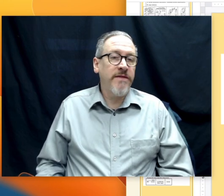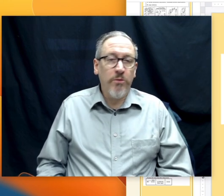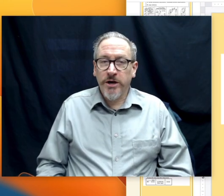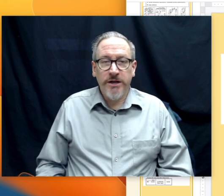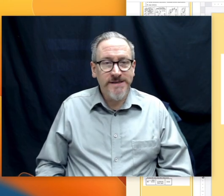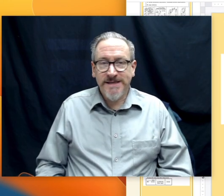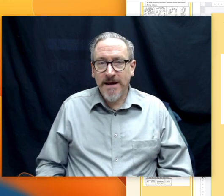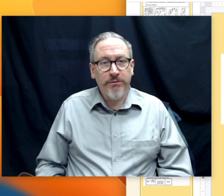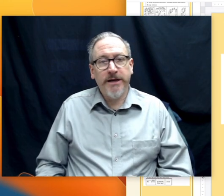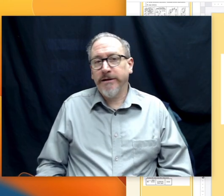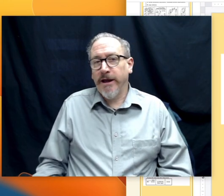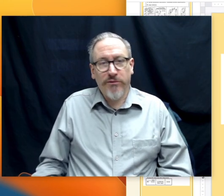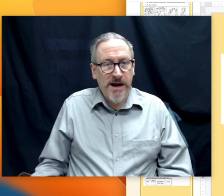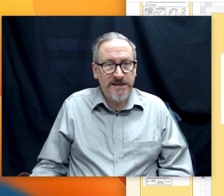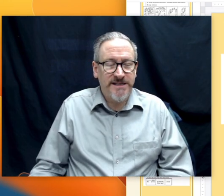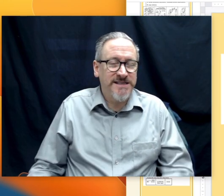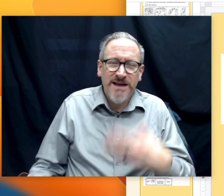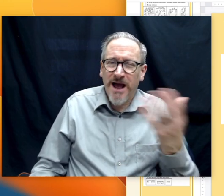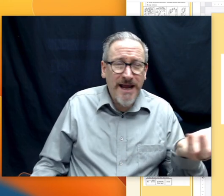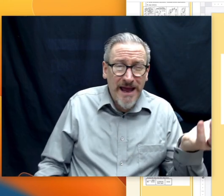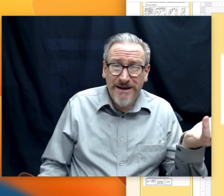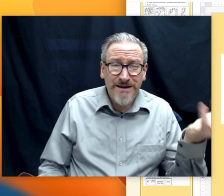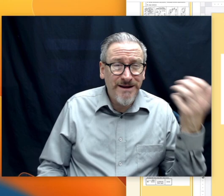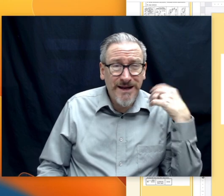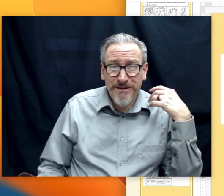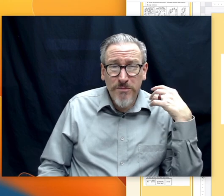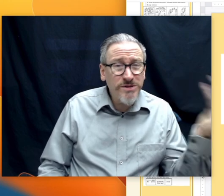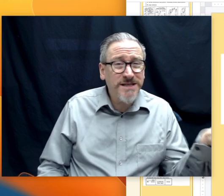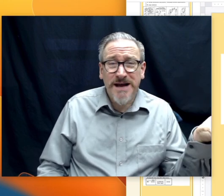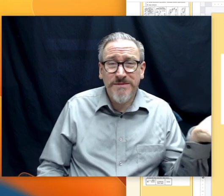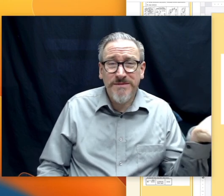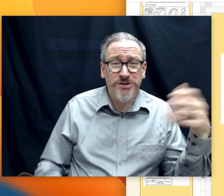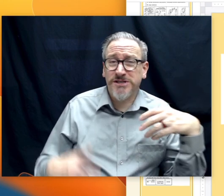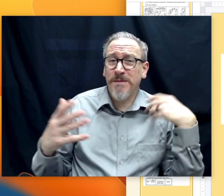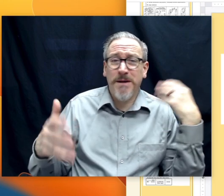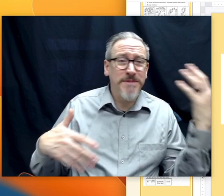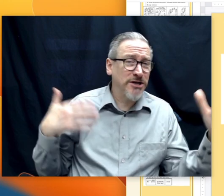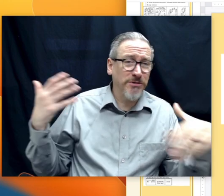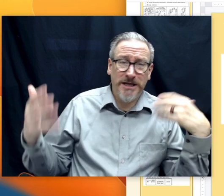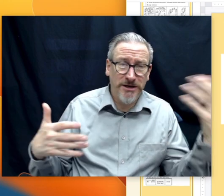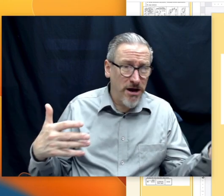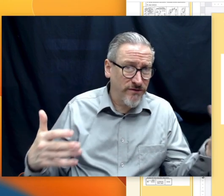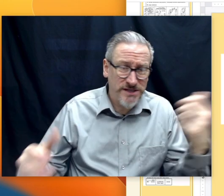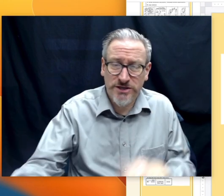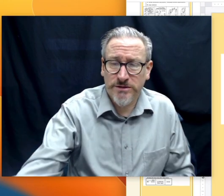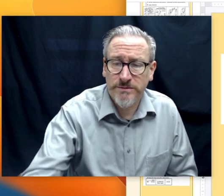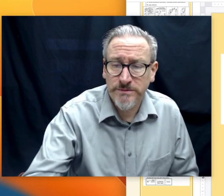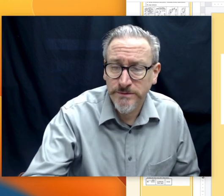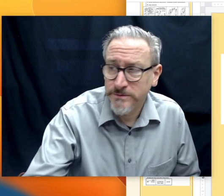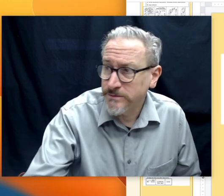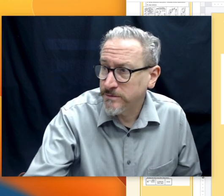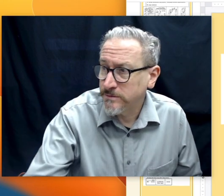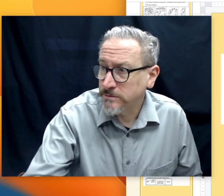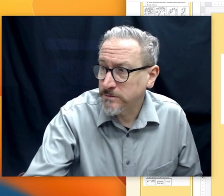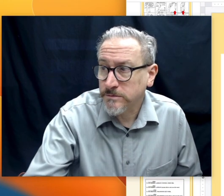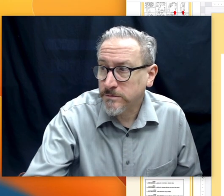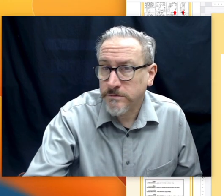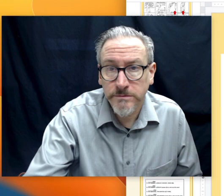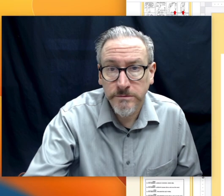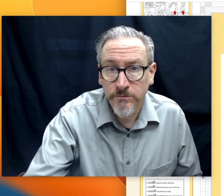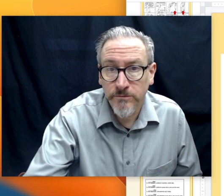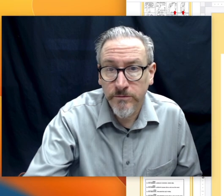And then we're going to use this template and practice this. Again, most of the time this will just come up naturally in conversation.